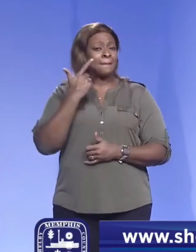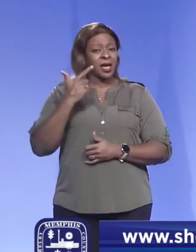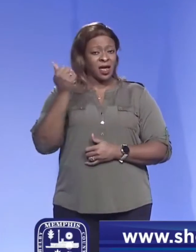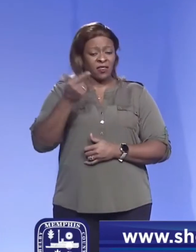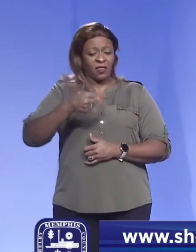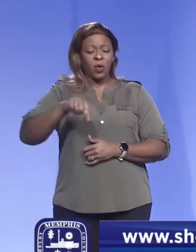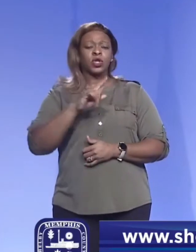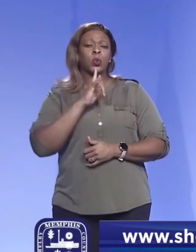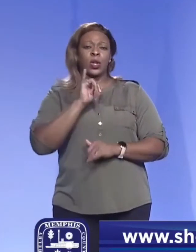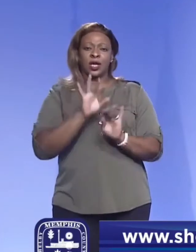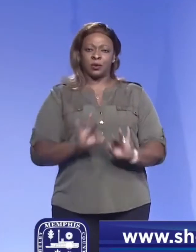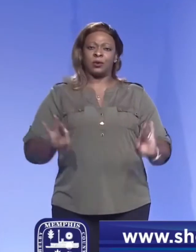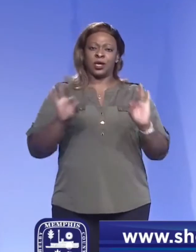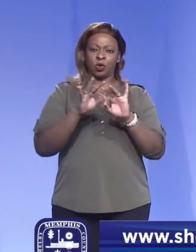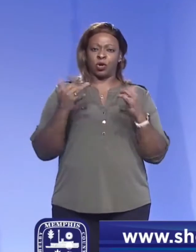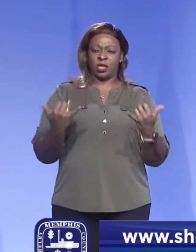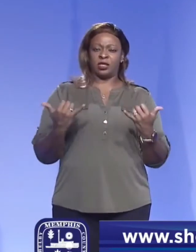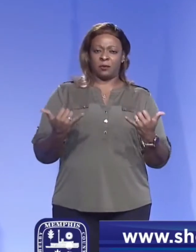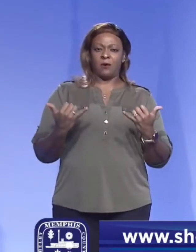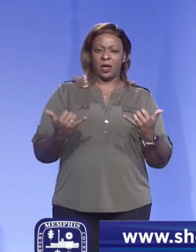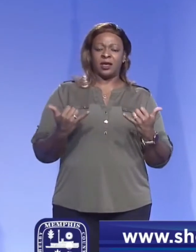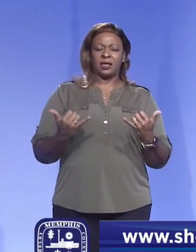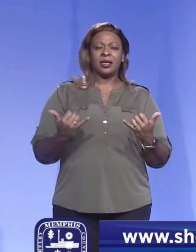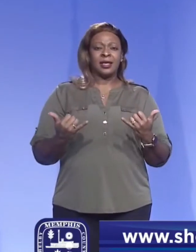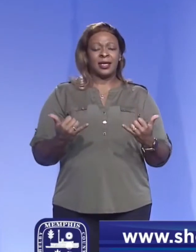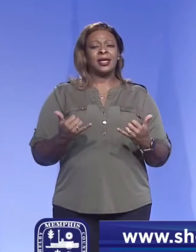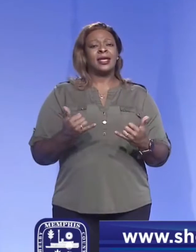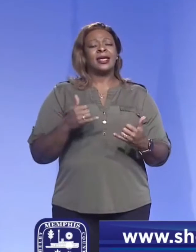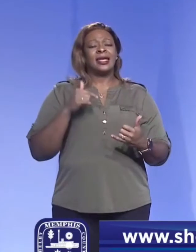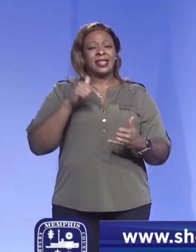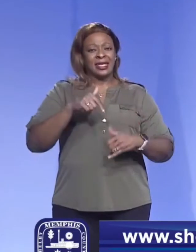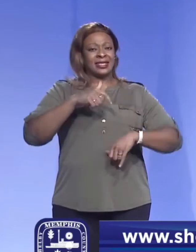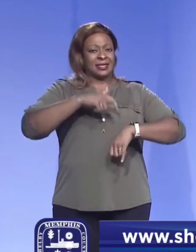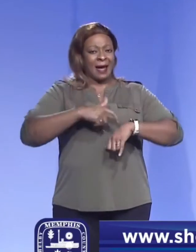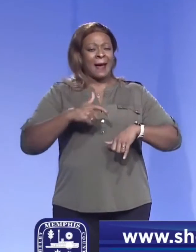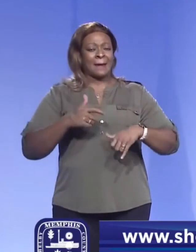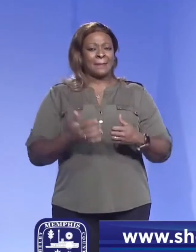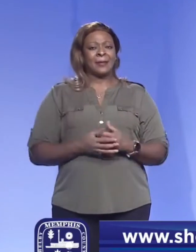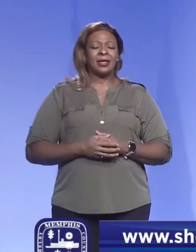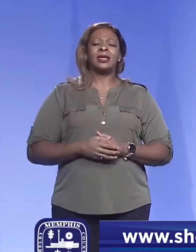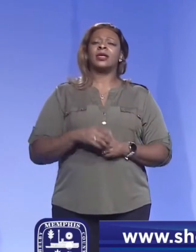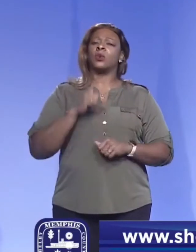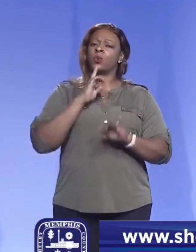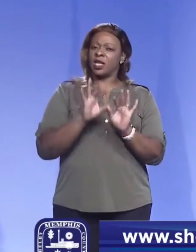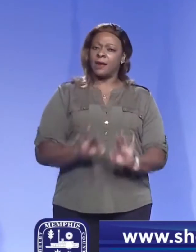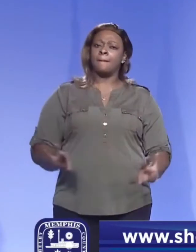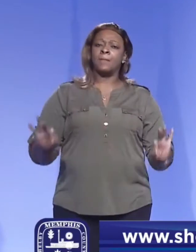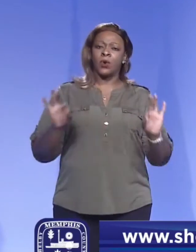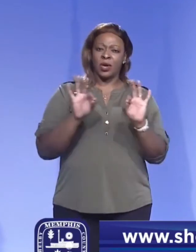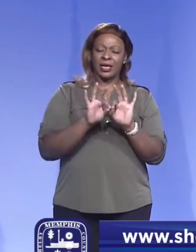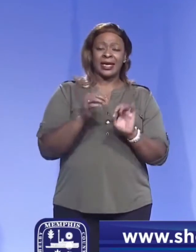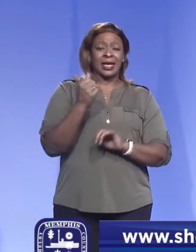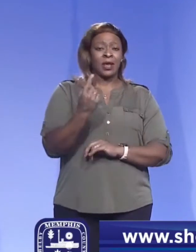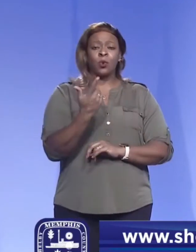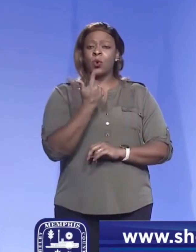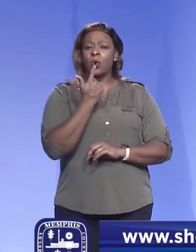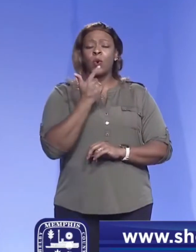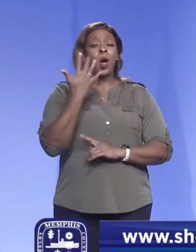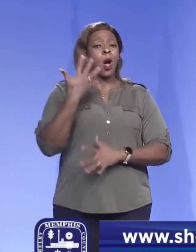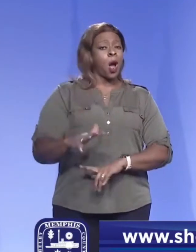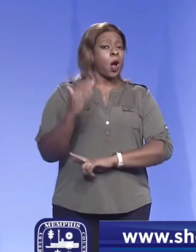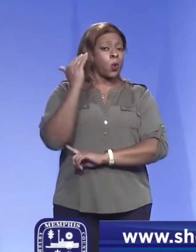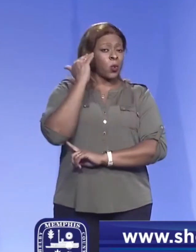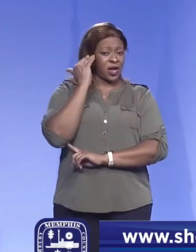those are really critical at this point in this juncture in time. It's important that anyone who is